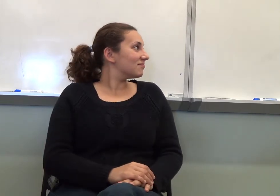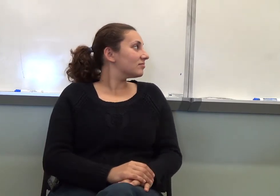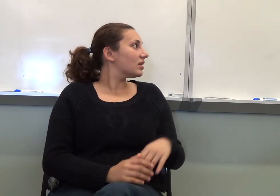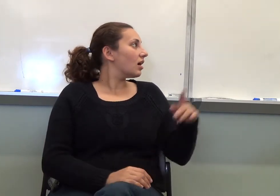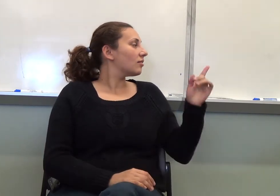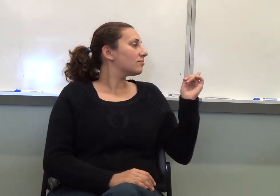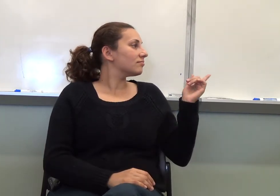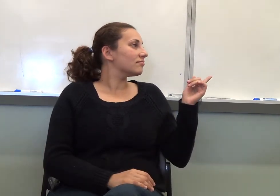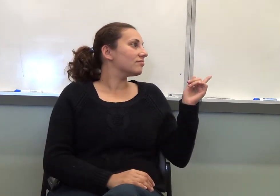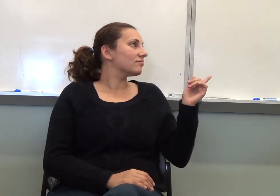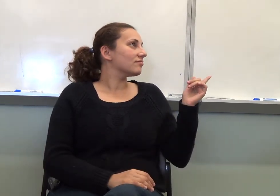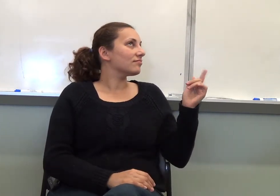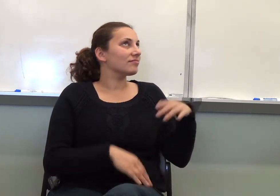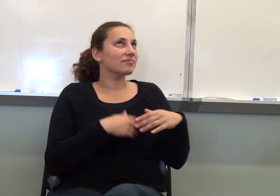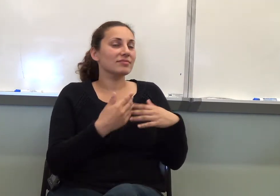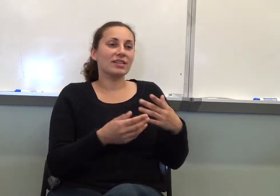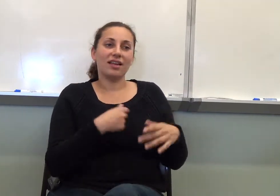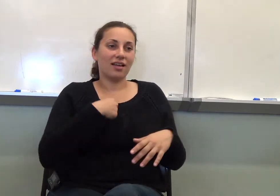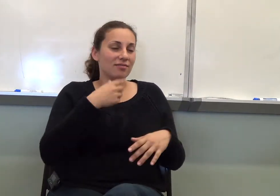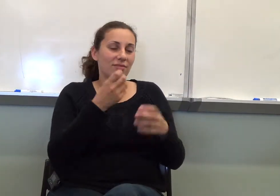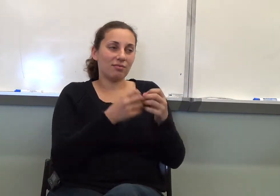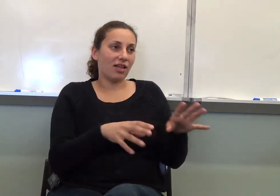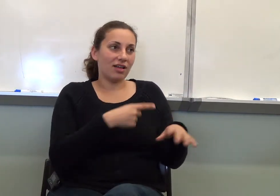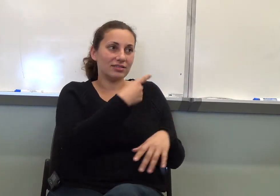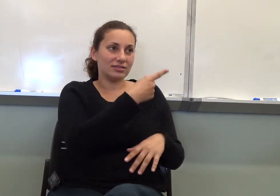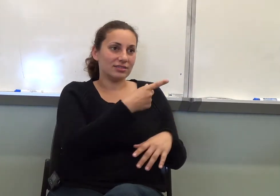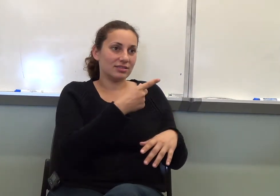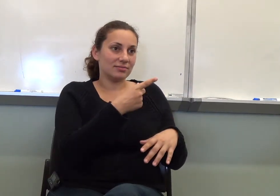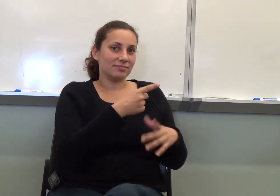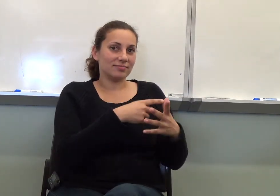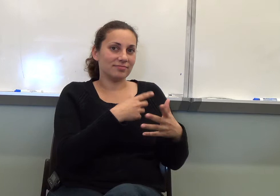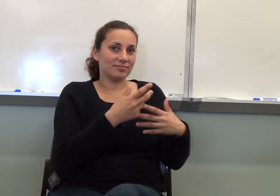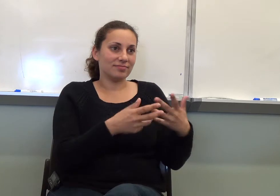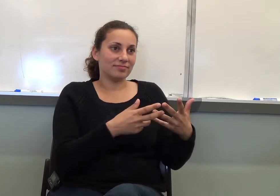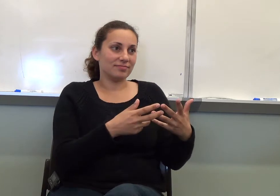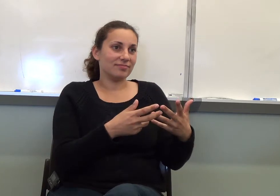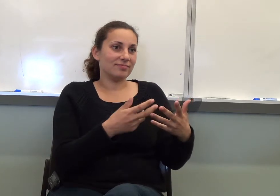3. 3 is the answer. Now I've got my isolated. It's that simple.